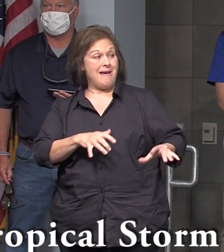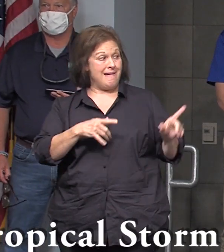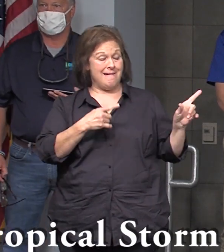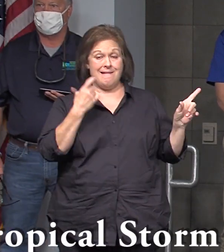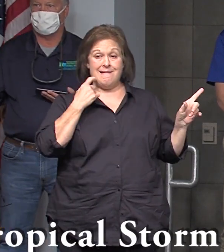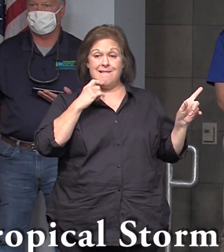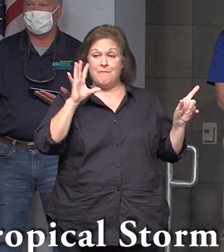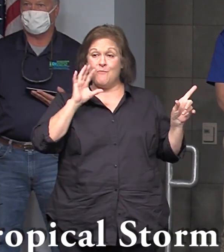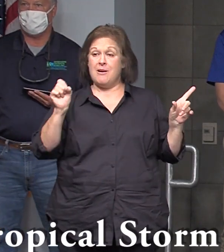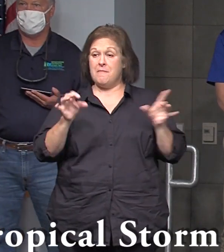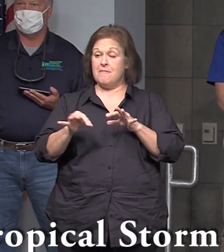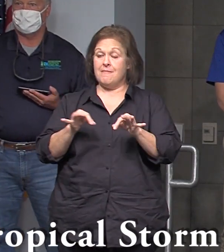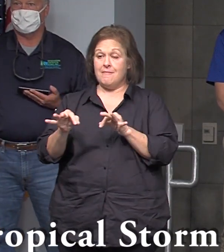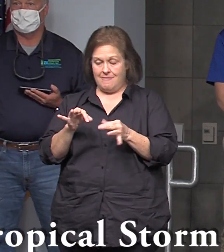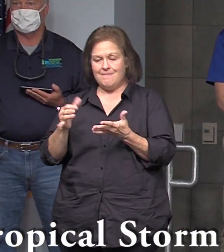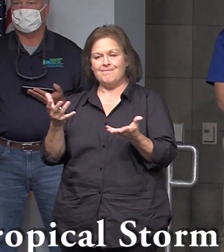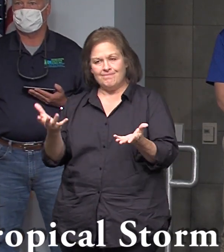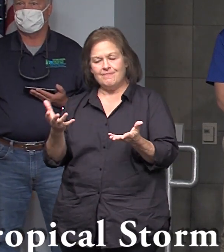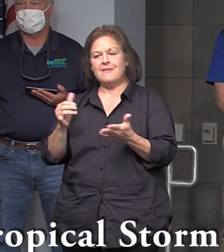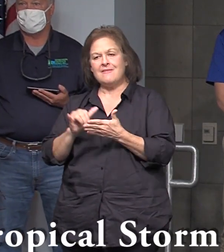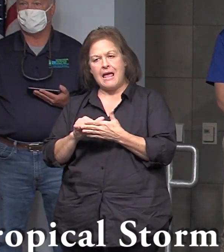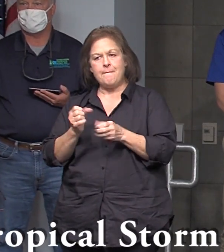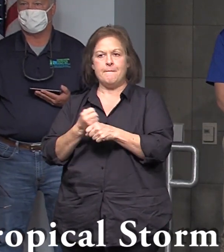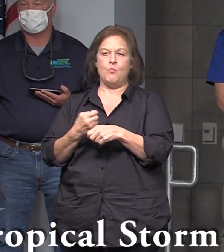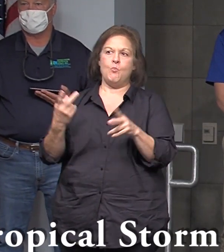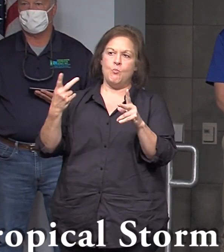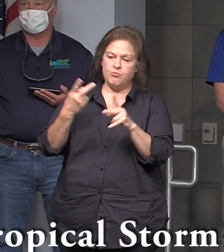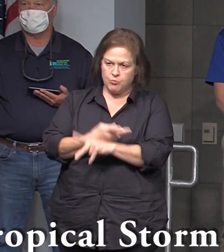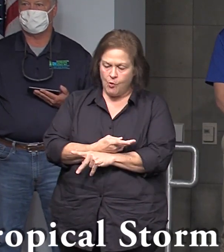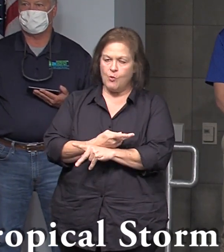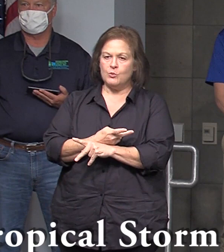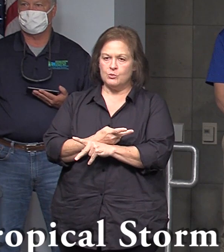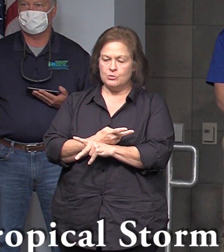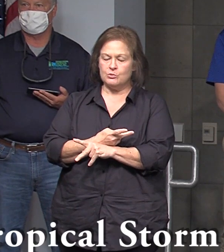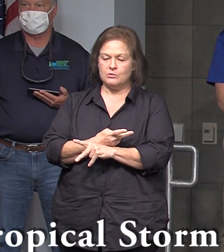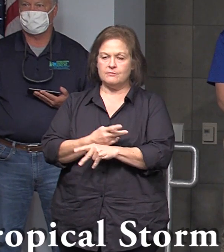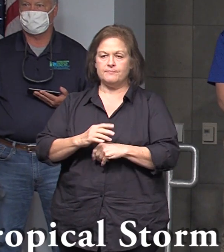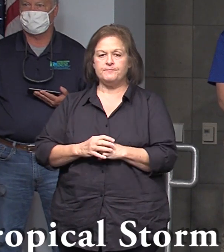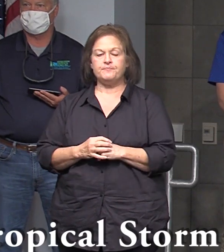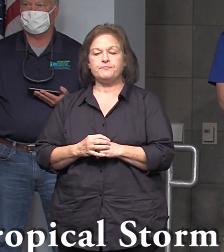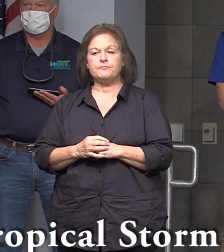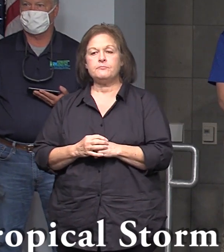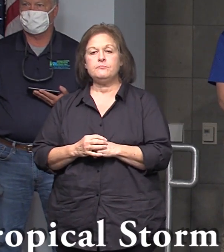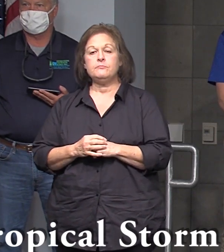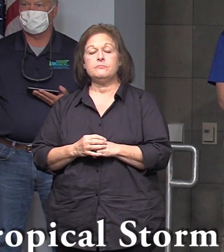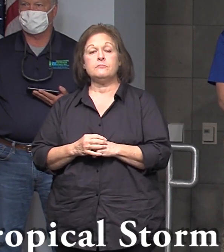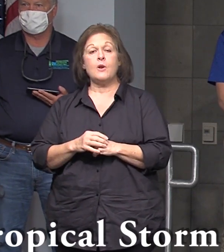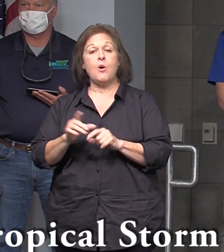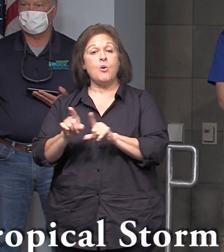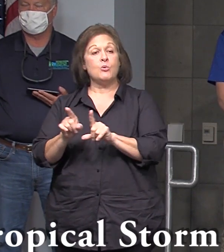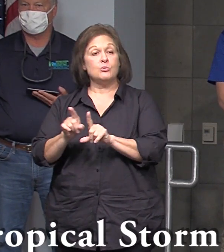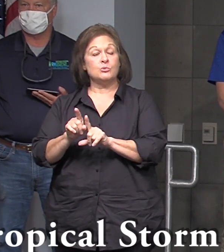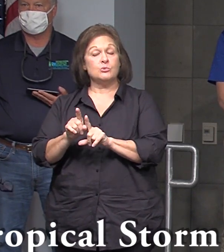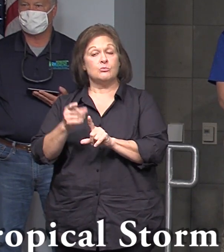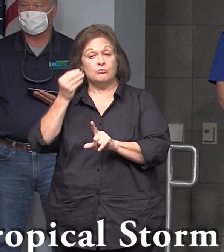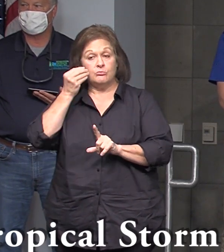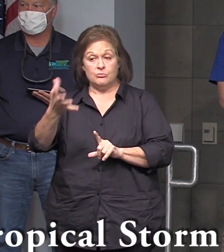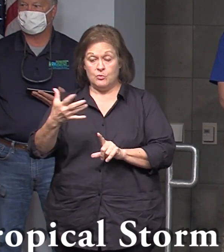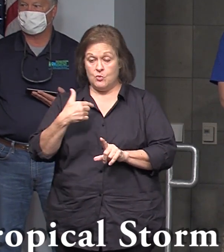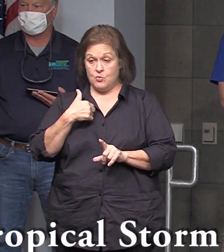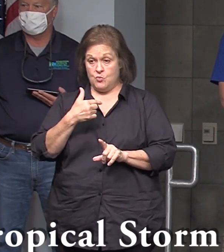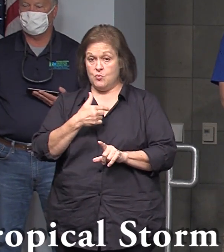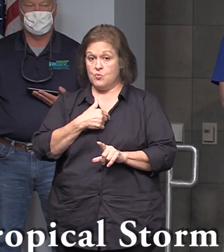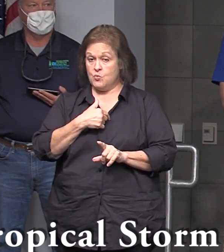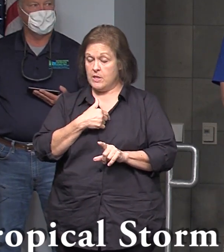by the parish president, that can only aggravate that situation. I'd like to tell you that we're participating in all